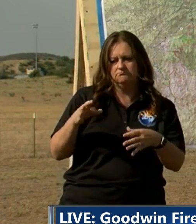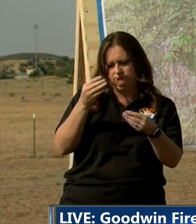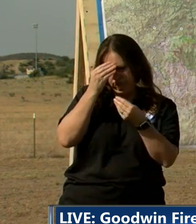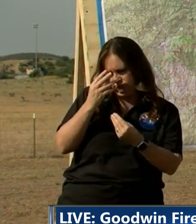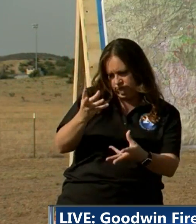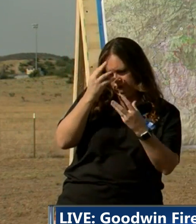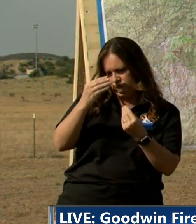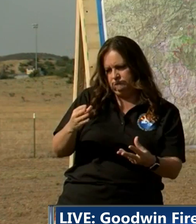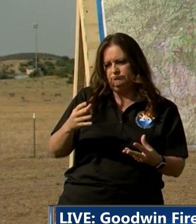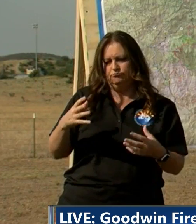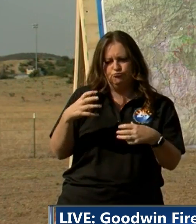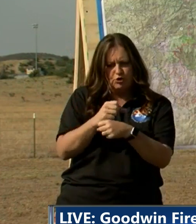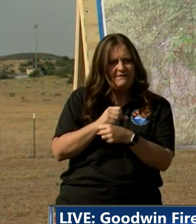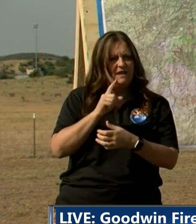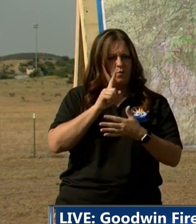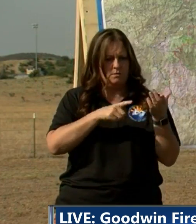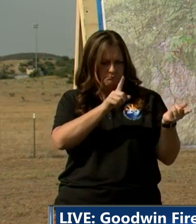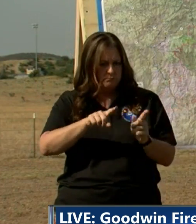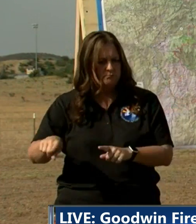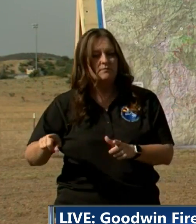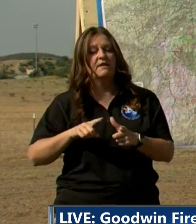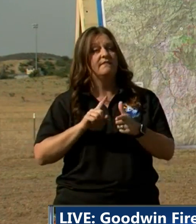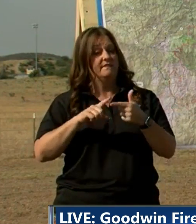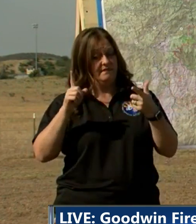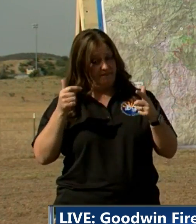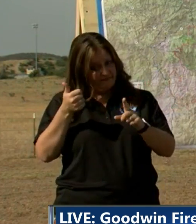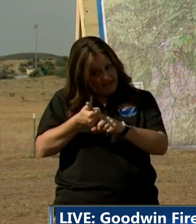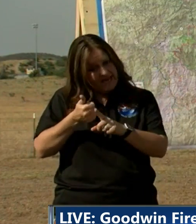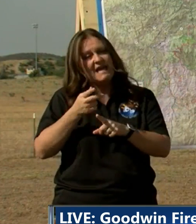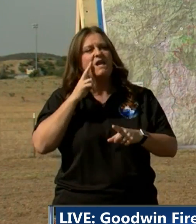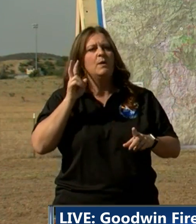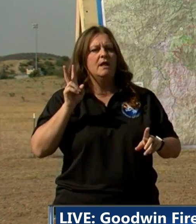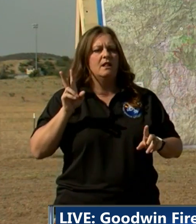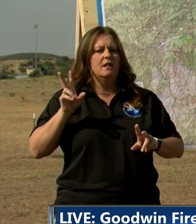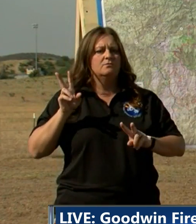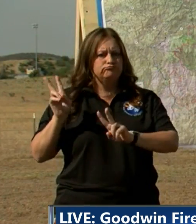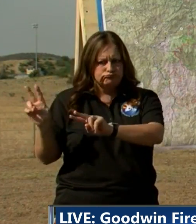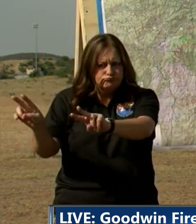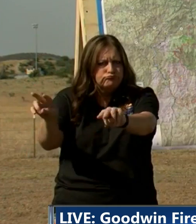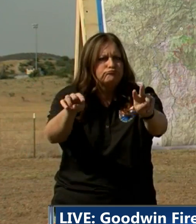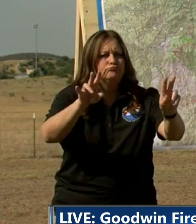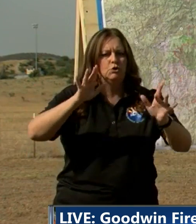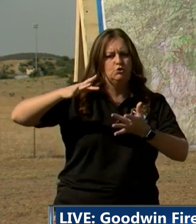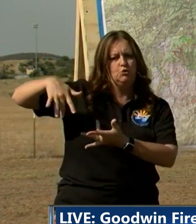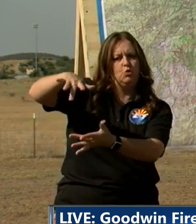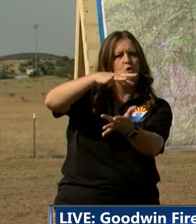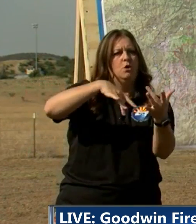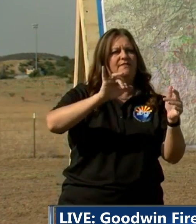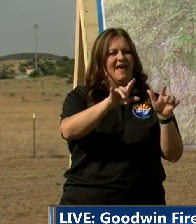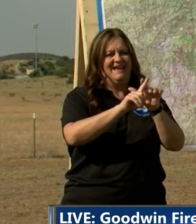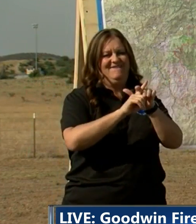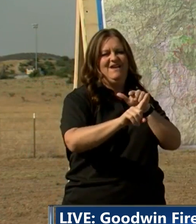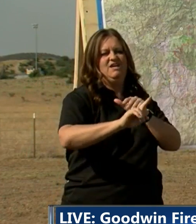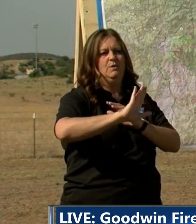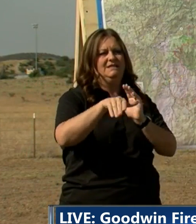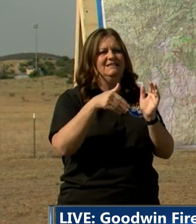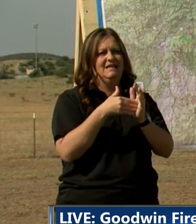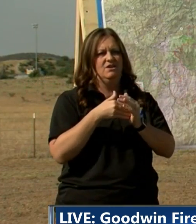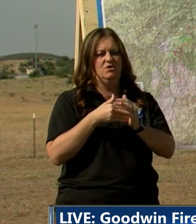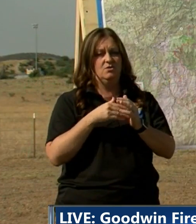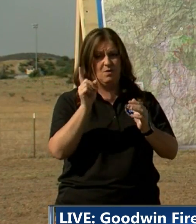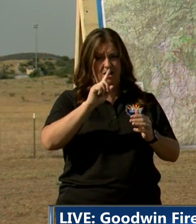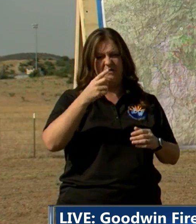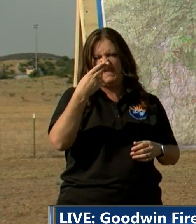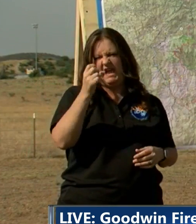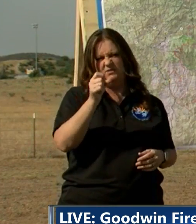Following the briefing, he's going to do a tour of the evacuation center, which is at the high school